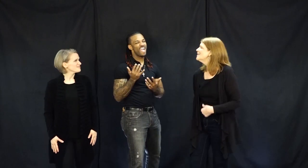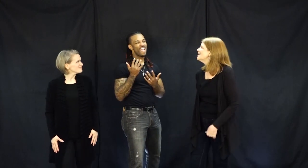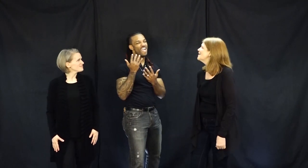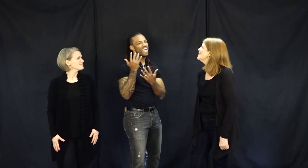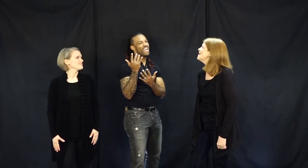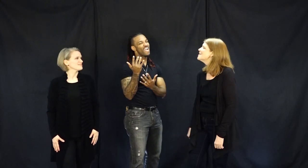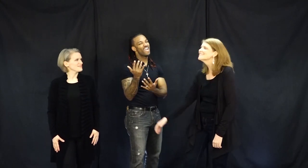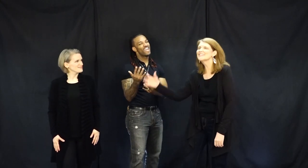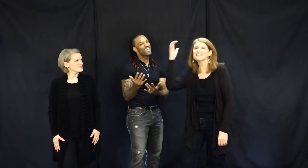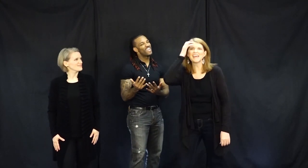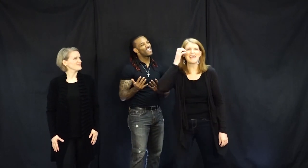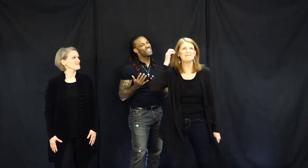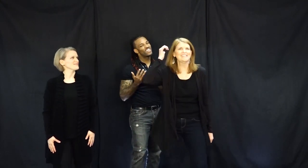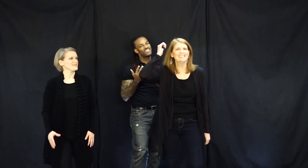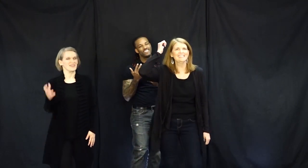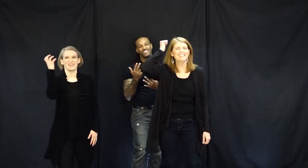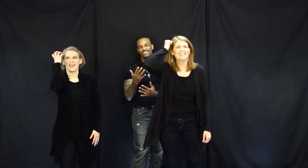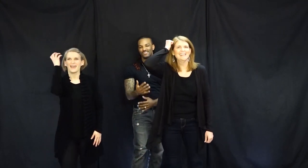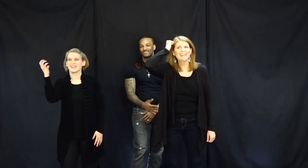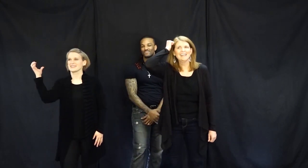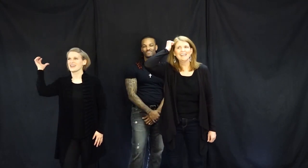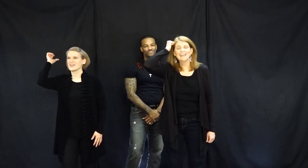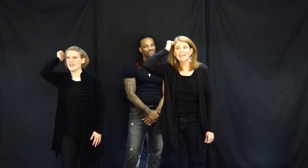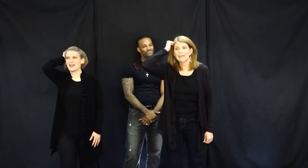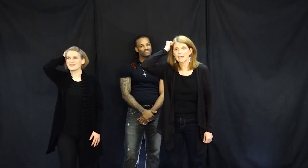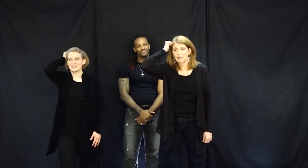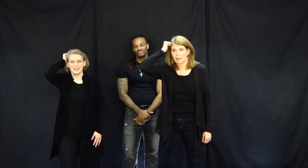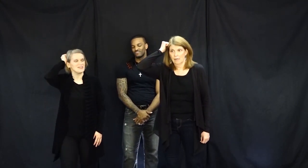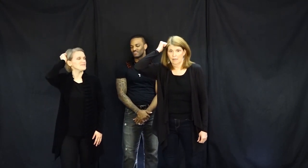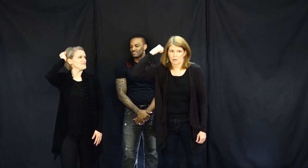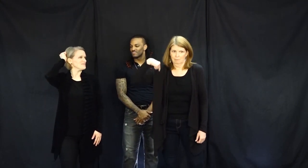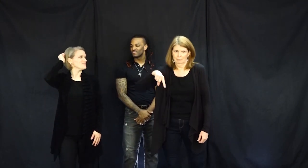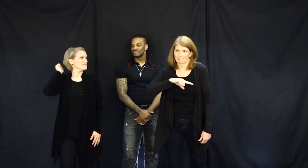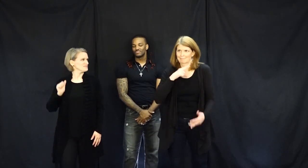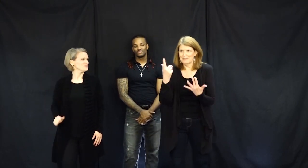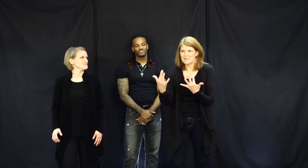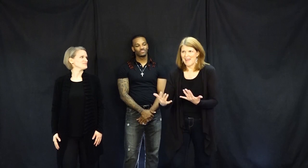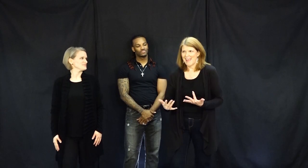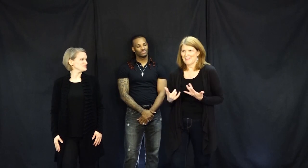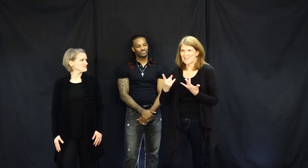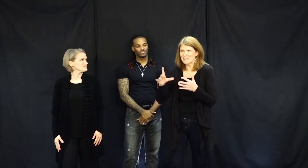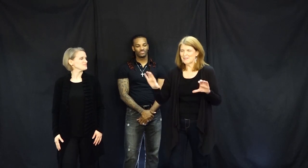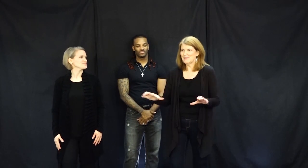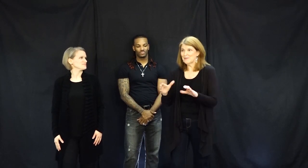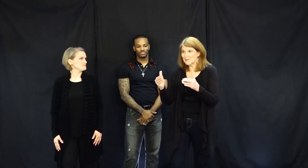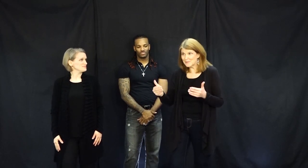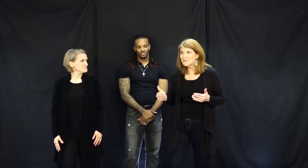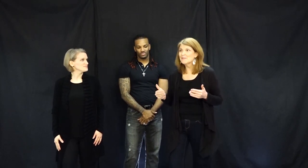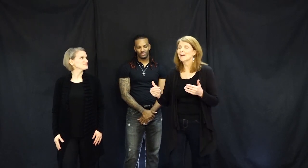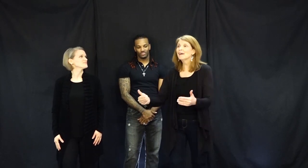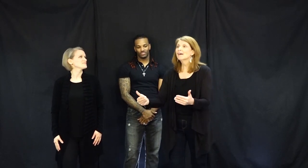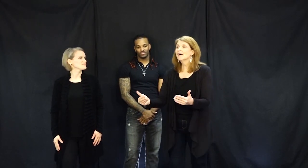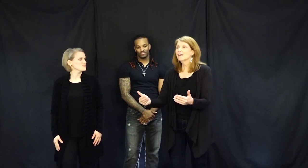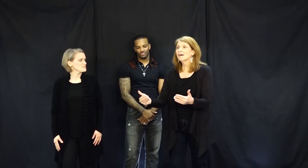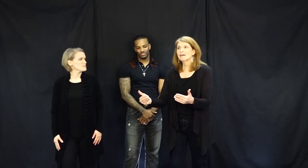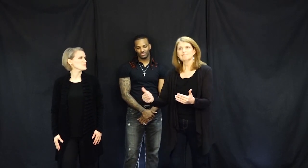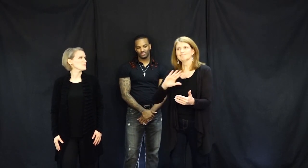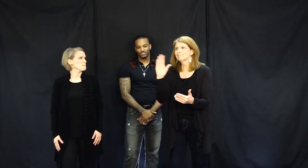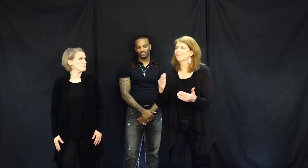wait. Alexander Hamilton. Alexander Hamilton. We are waiting in the wings for you. Waiting in the wings for you. Never